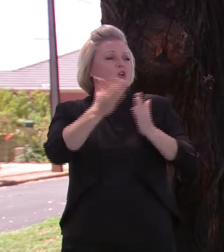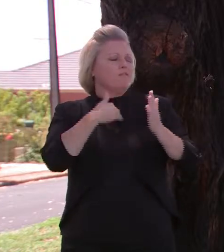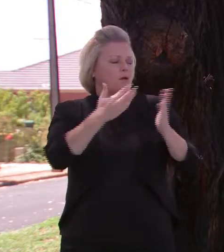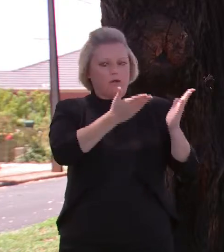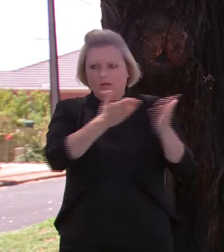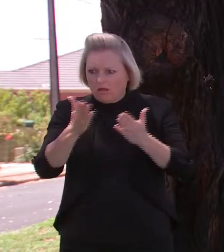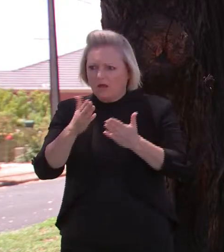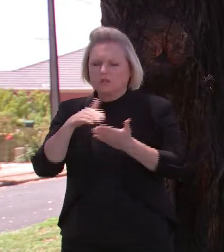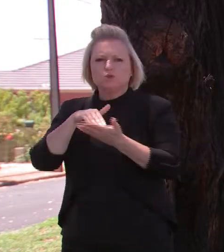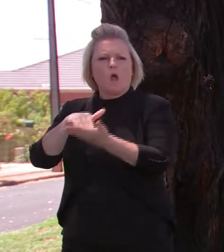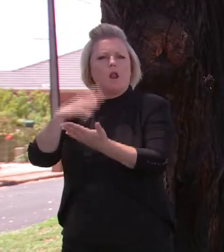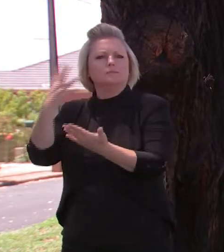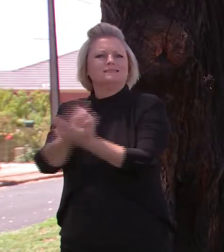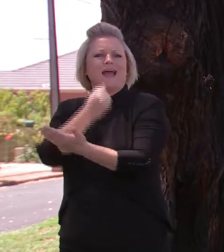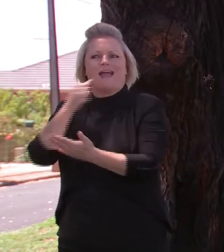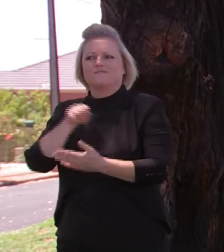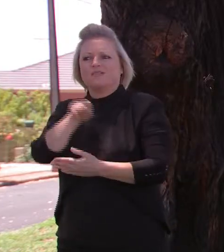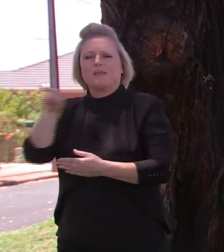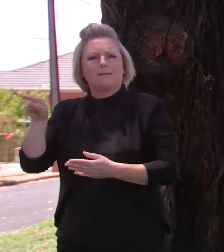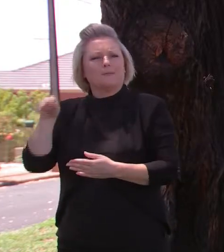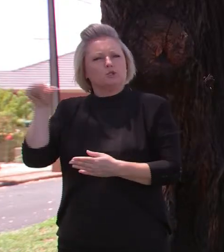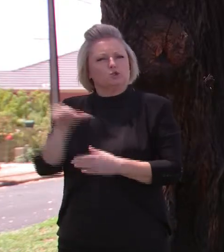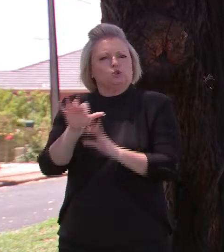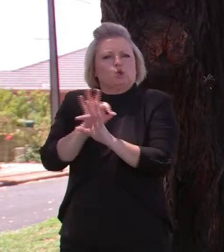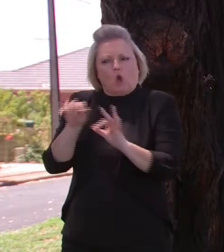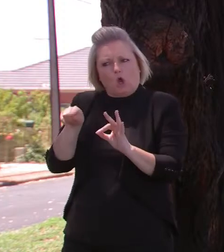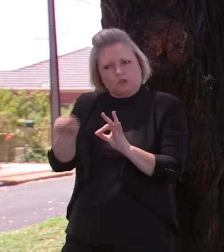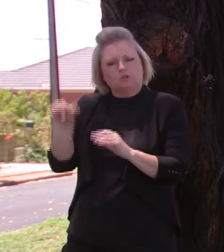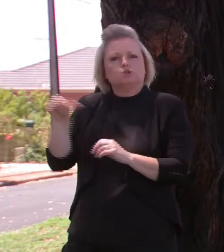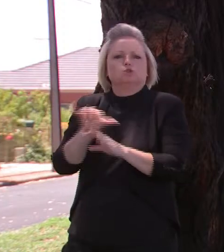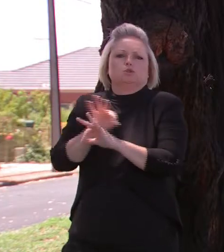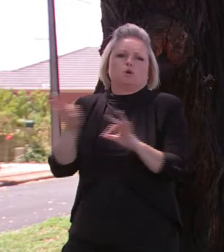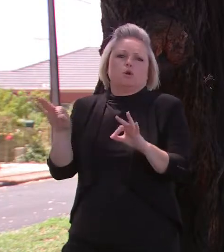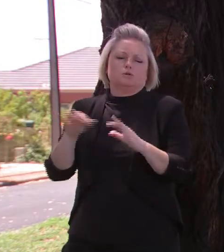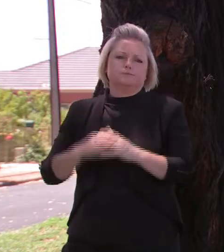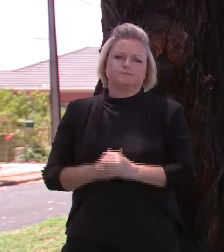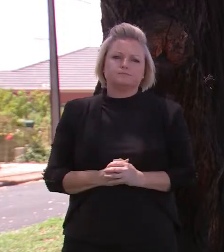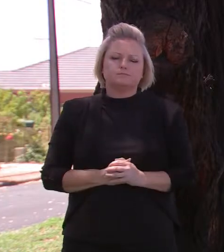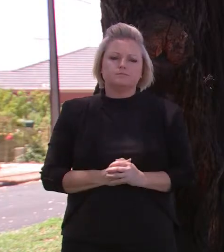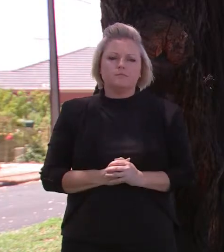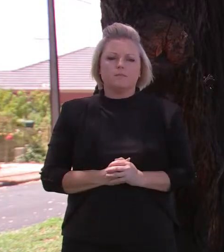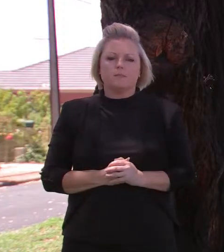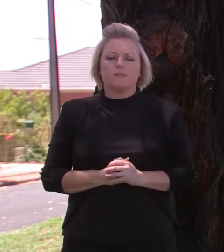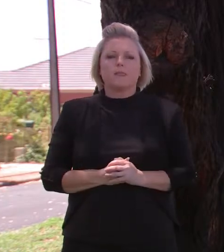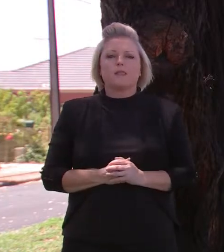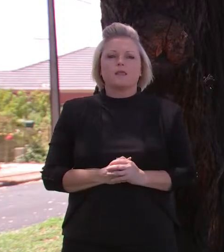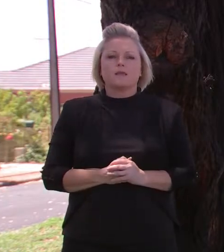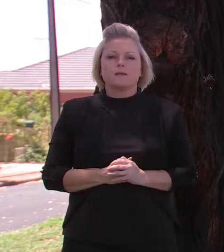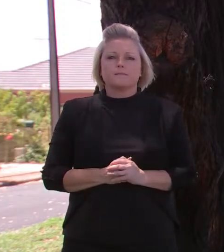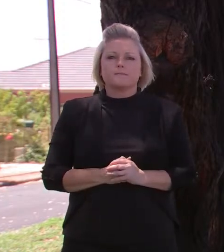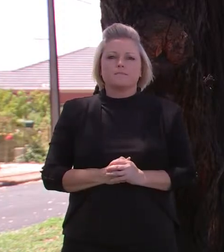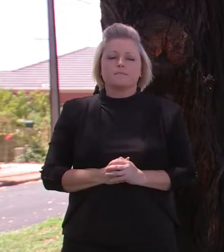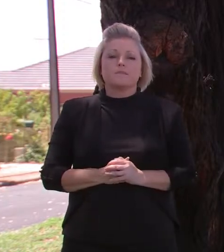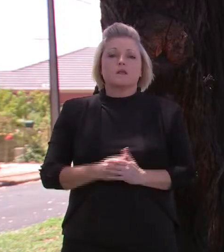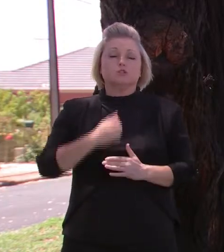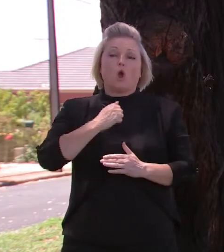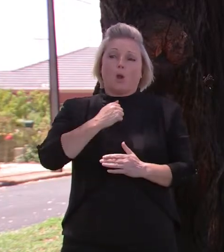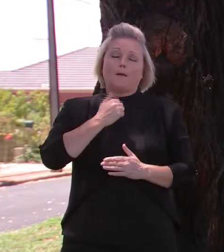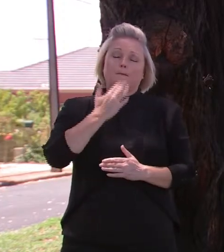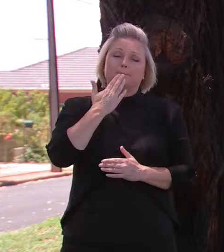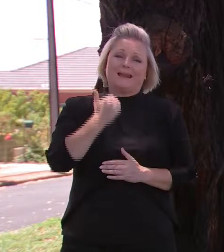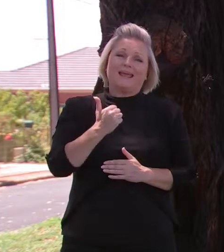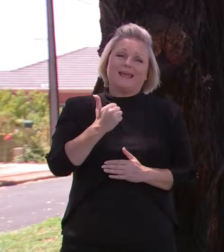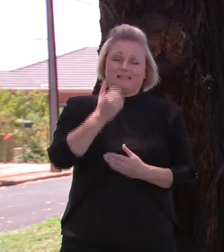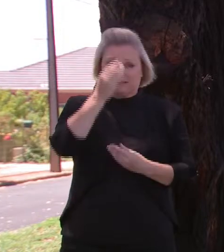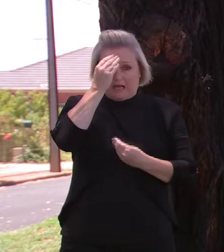to save people that should never have got themselves into this situation in the first place. My strong message to all South Australians